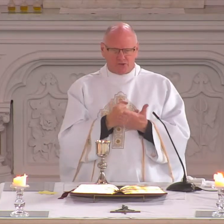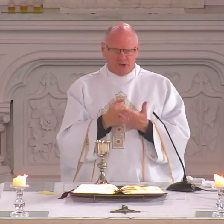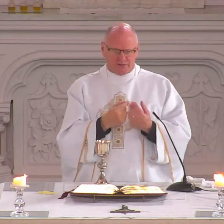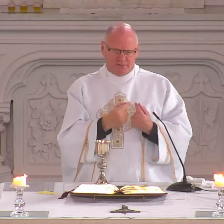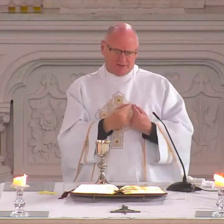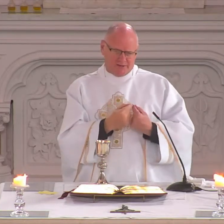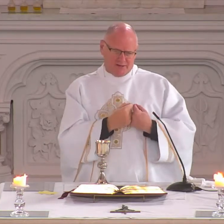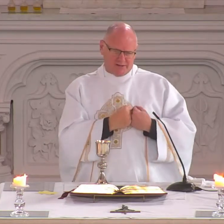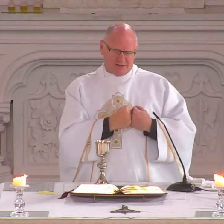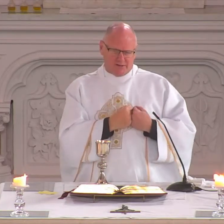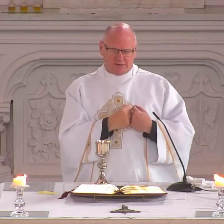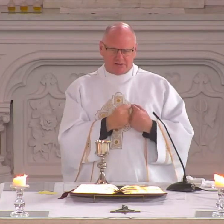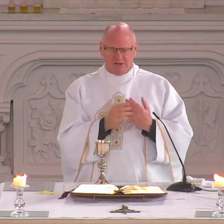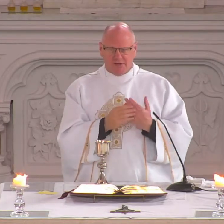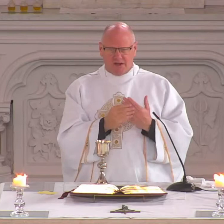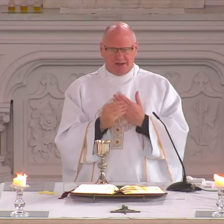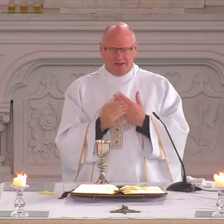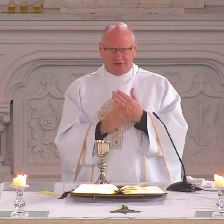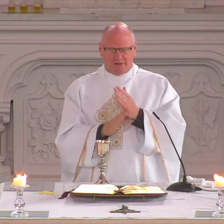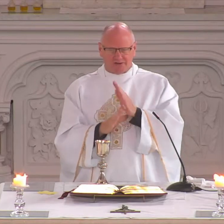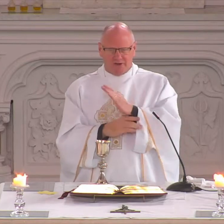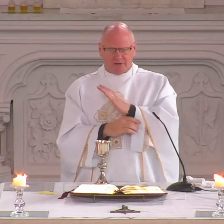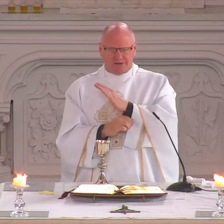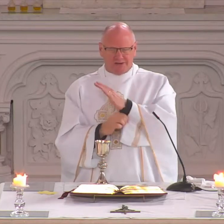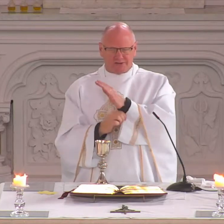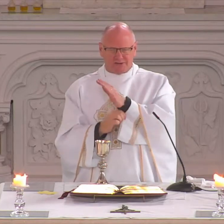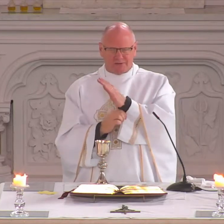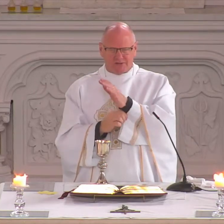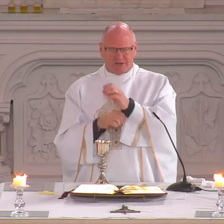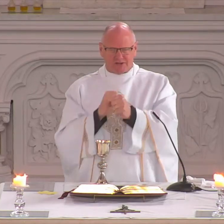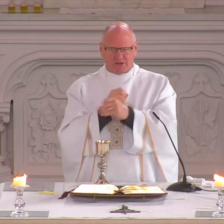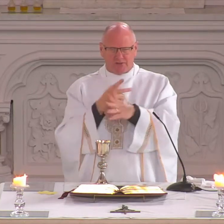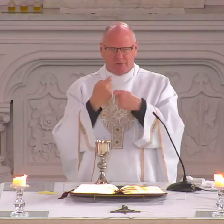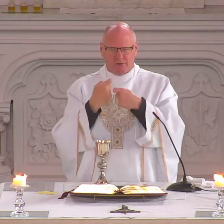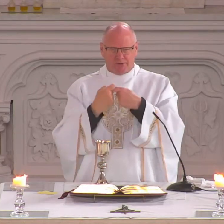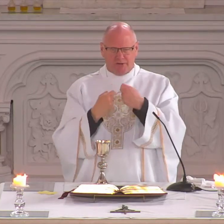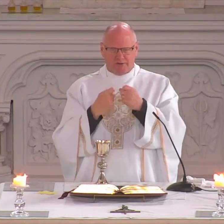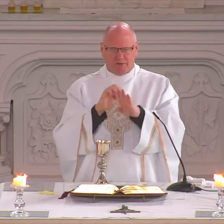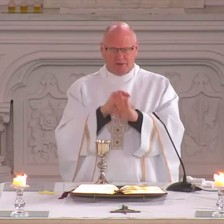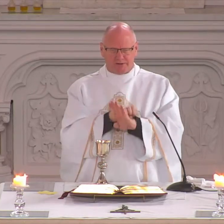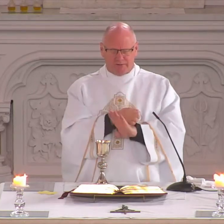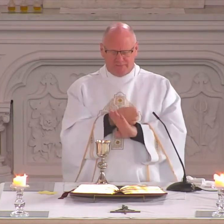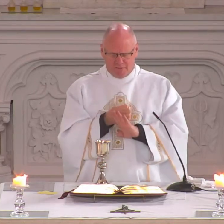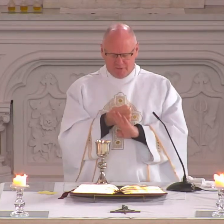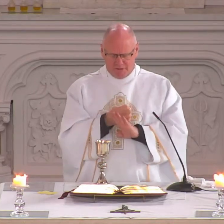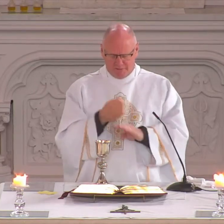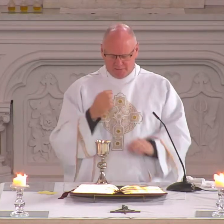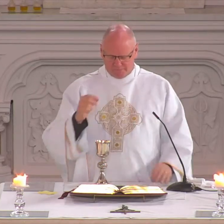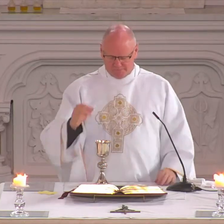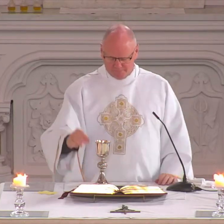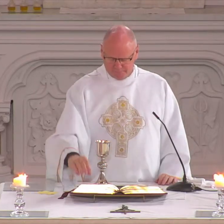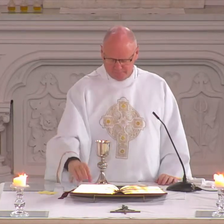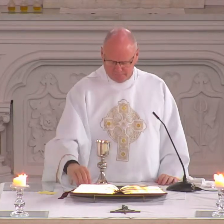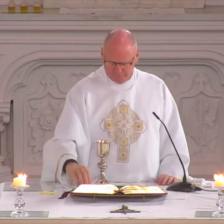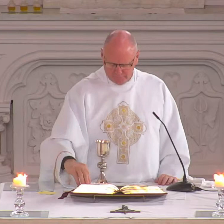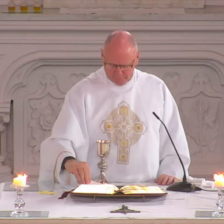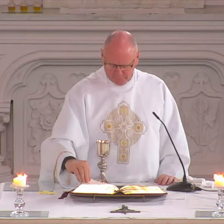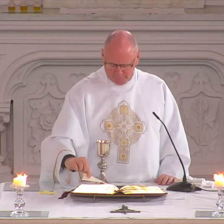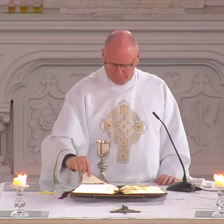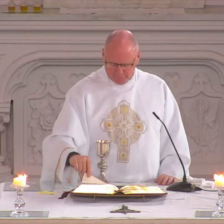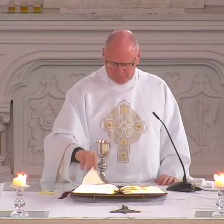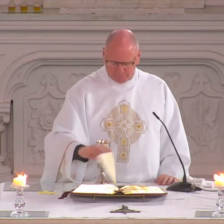who trespass against us. And lead us not into temptation, but deliver us from evil."